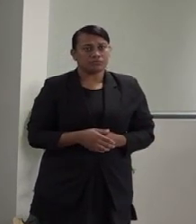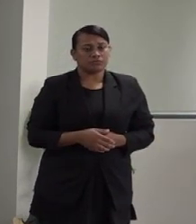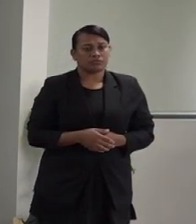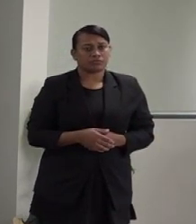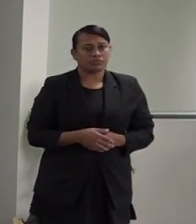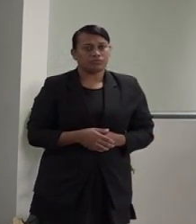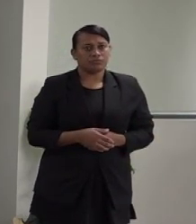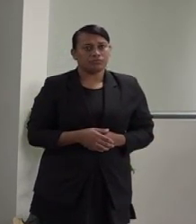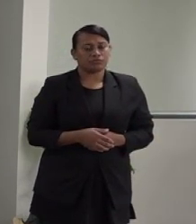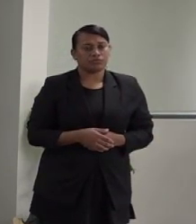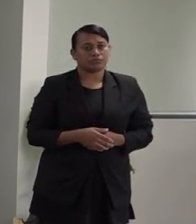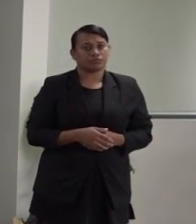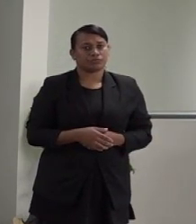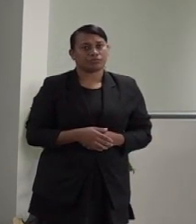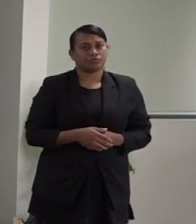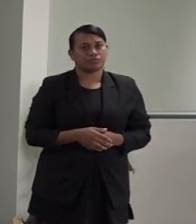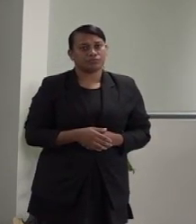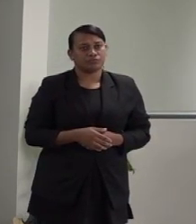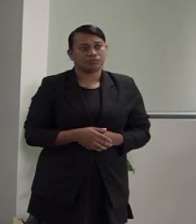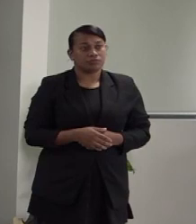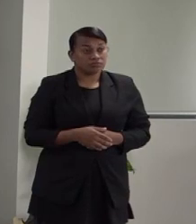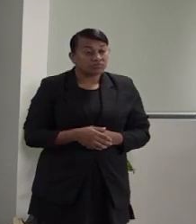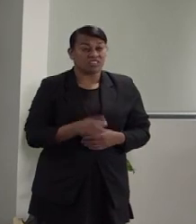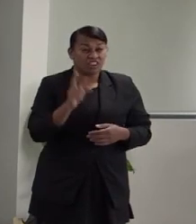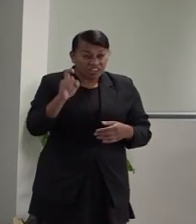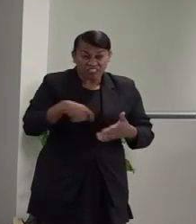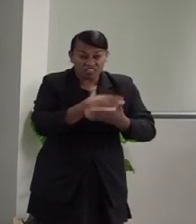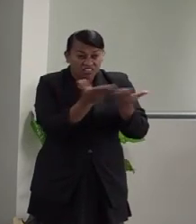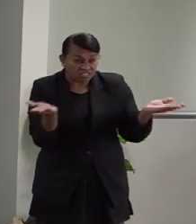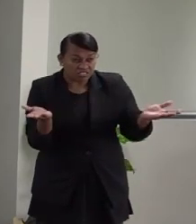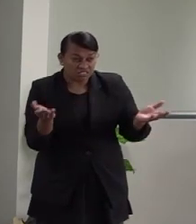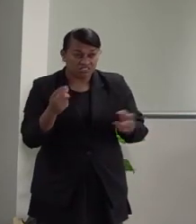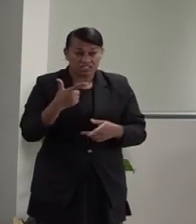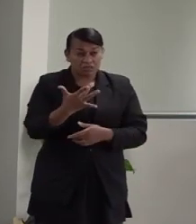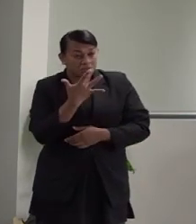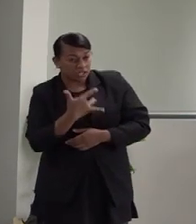By being dishonest,